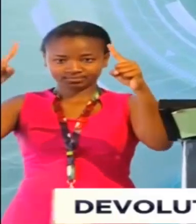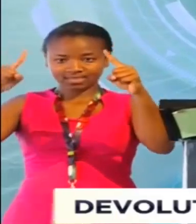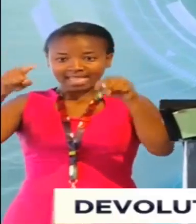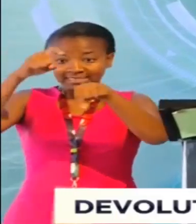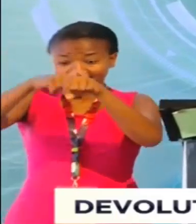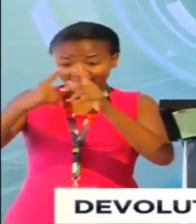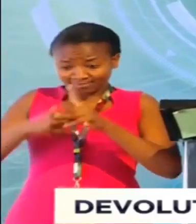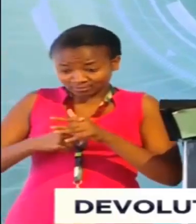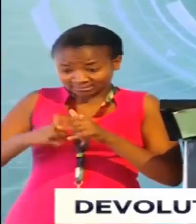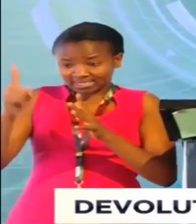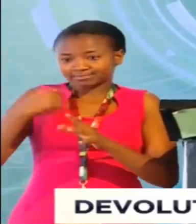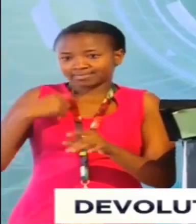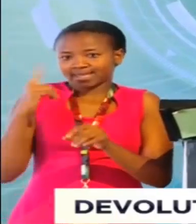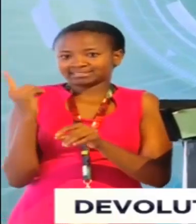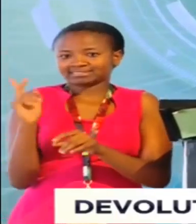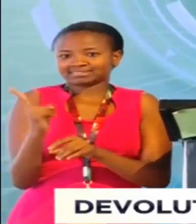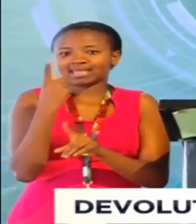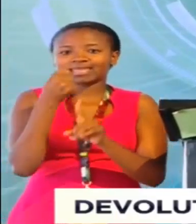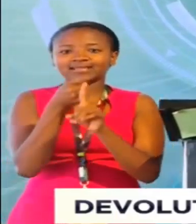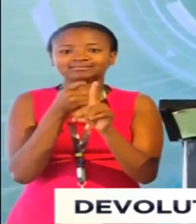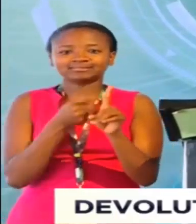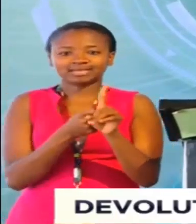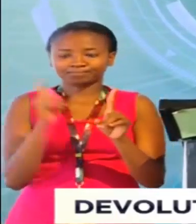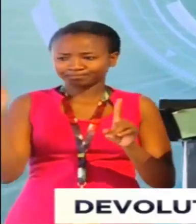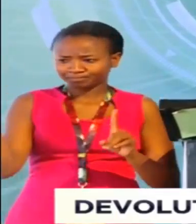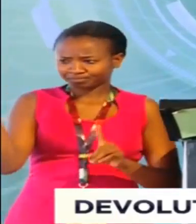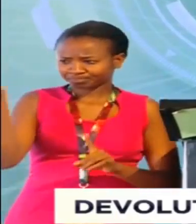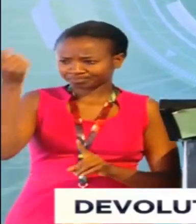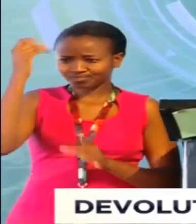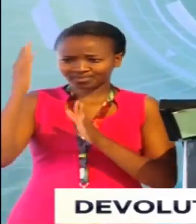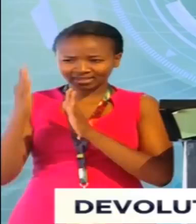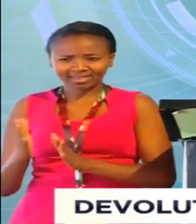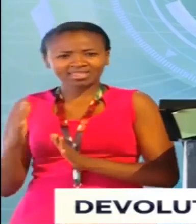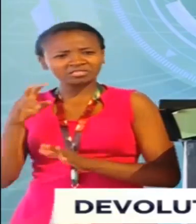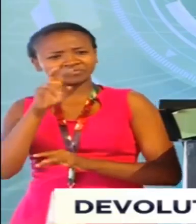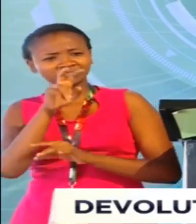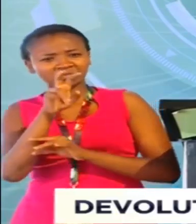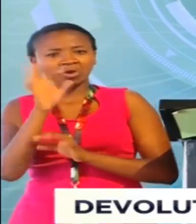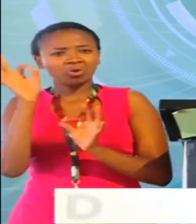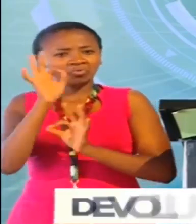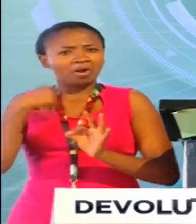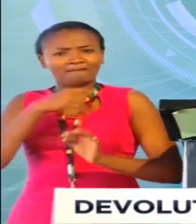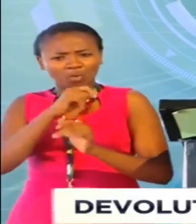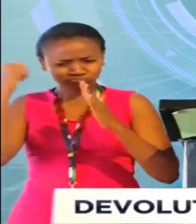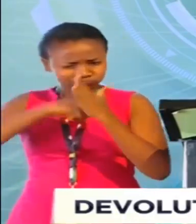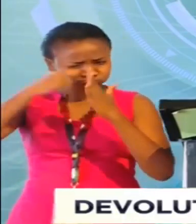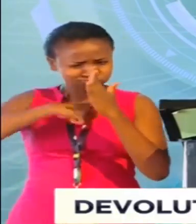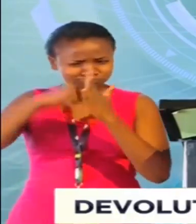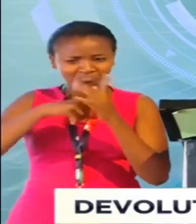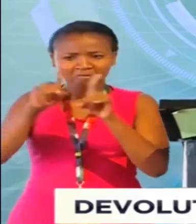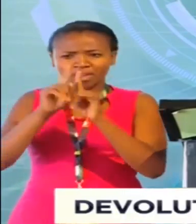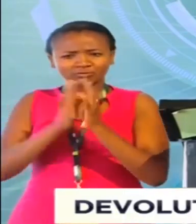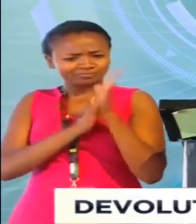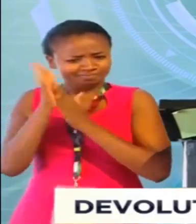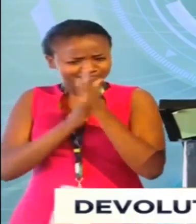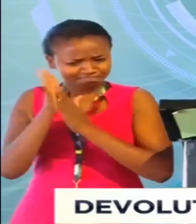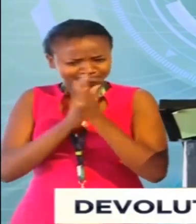Since the beginning of my second term, Kenyans have witnessed a more aggressive and